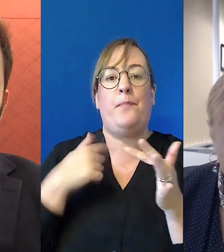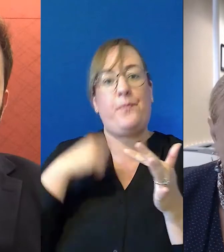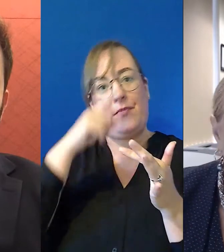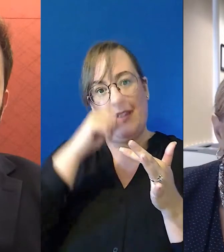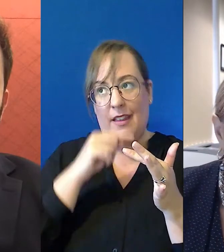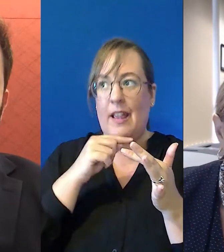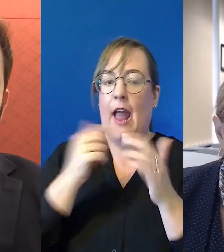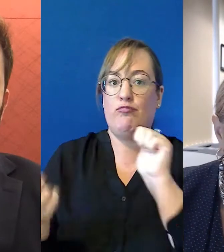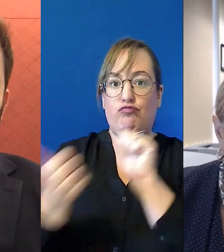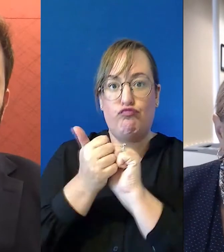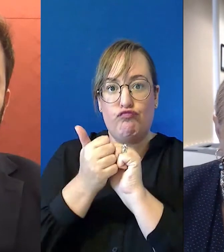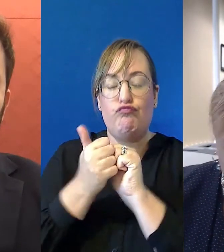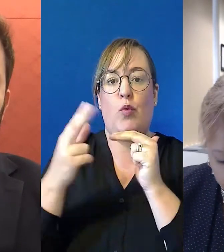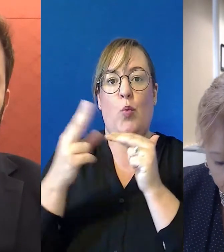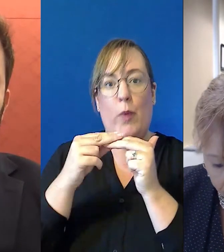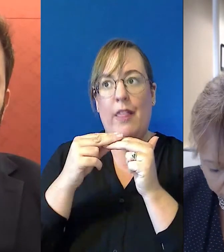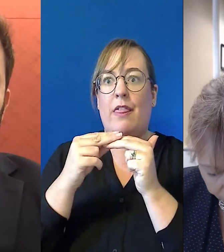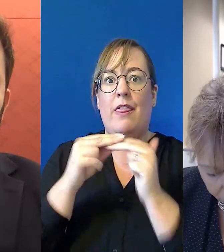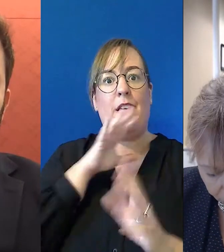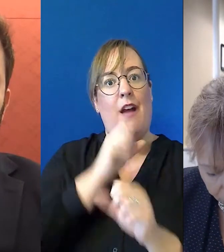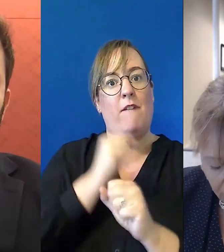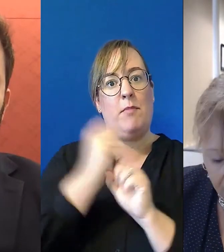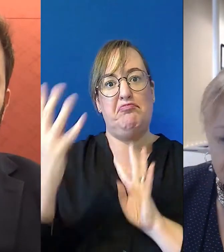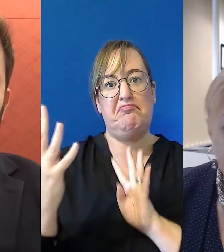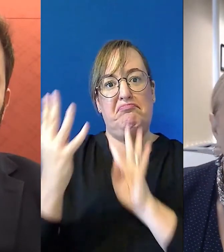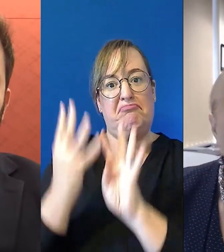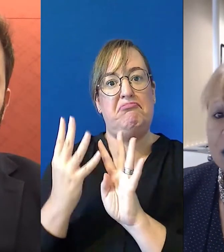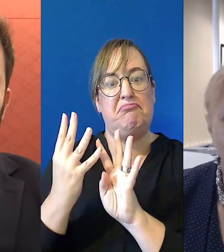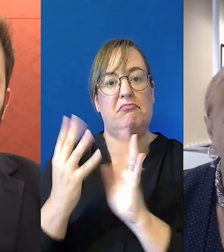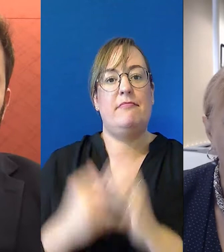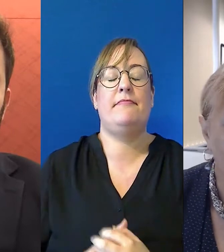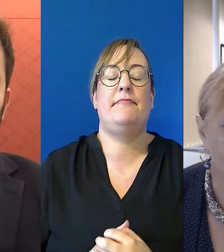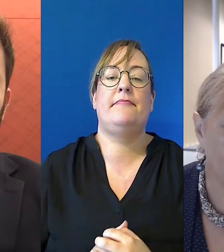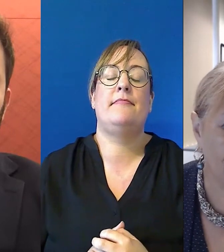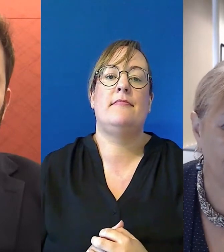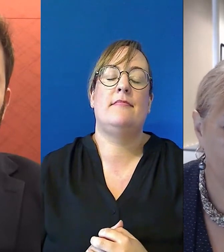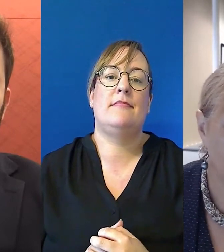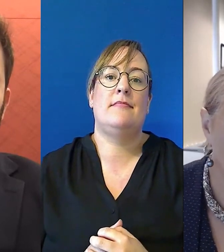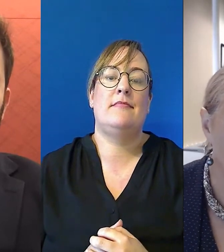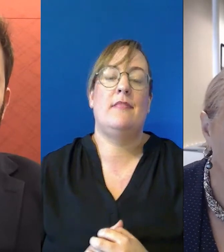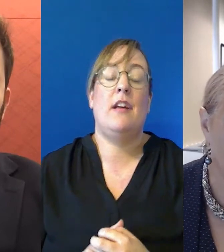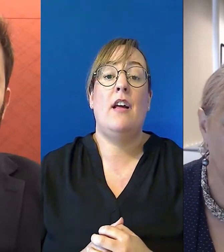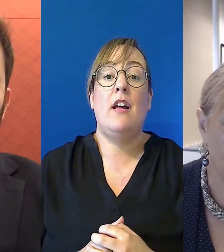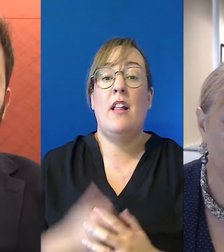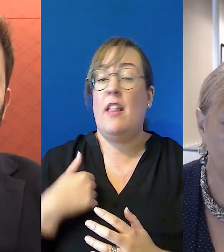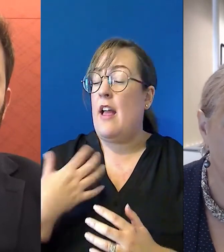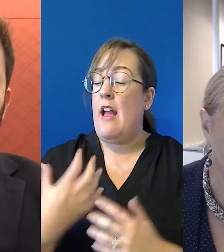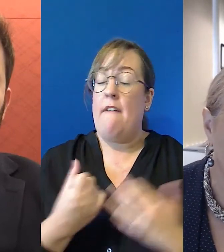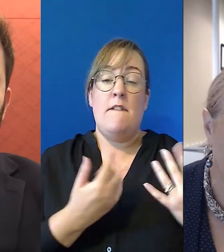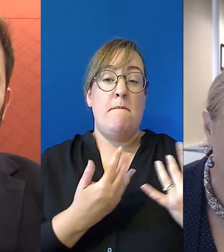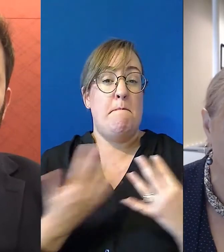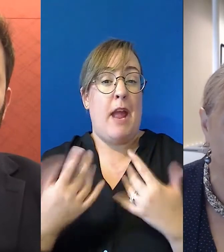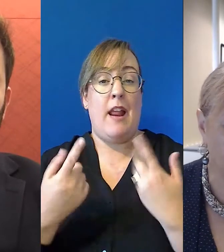other about mutual issues of concern. Then there are a range of other models that move down from